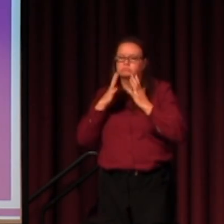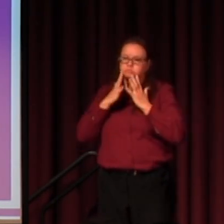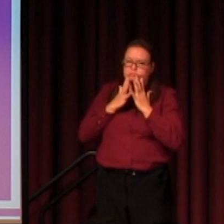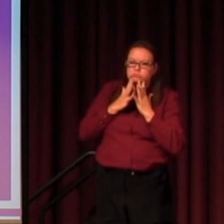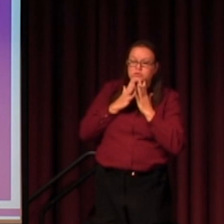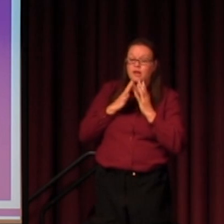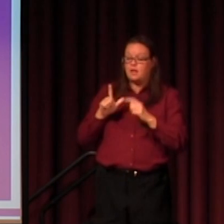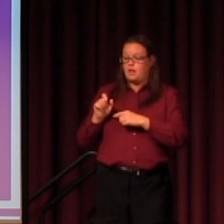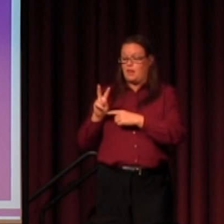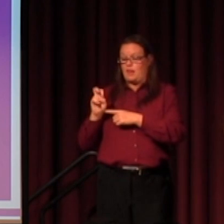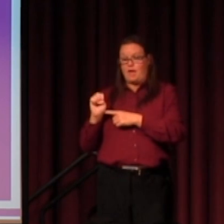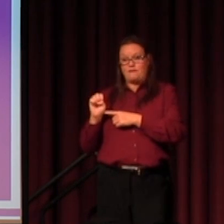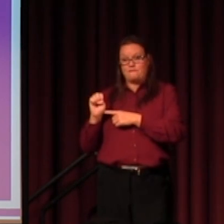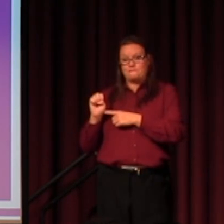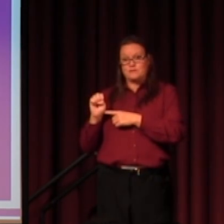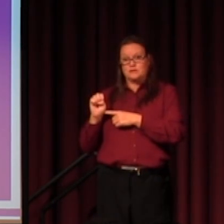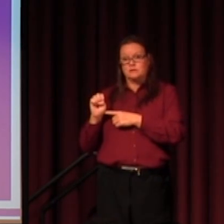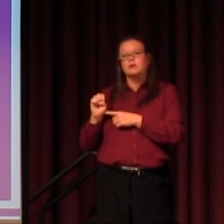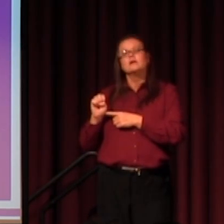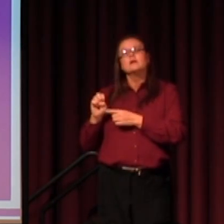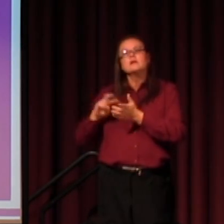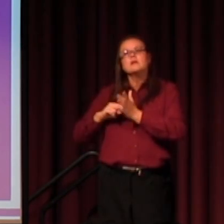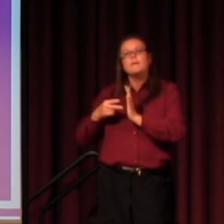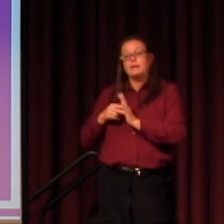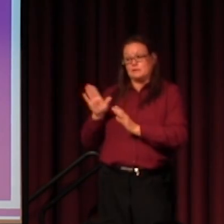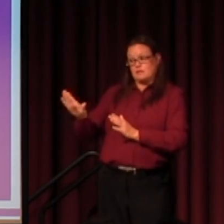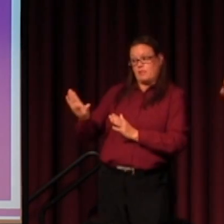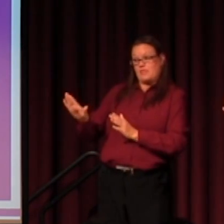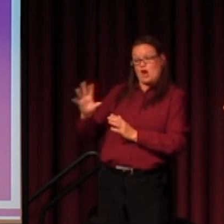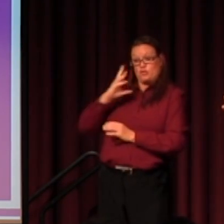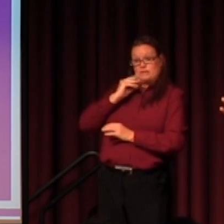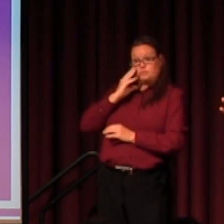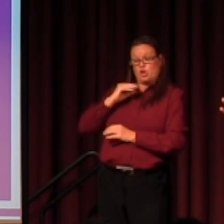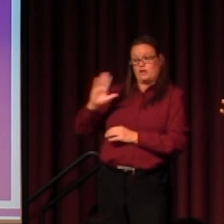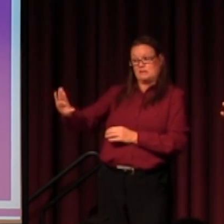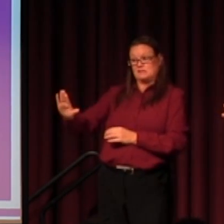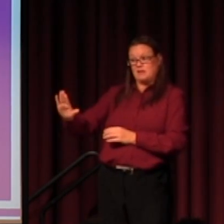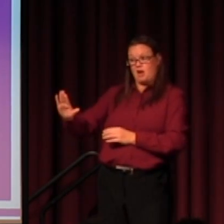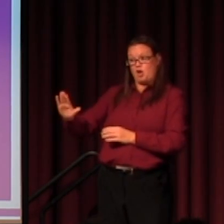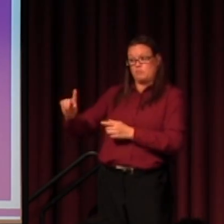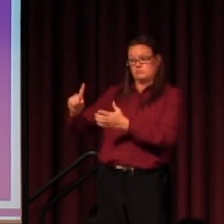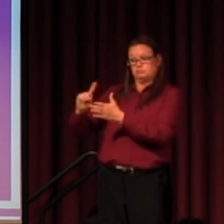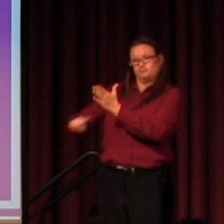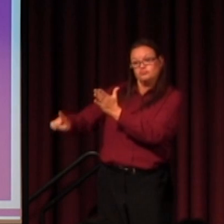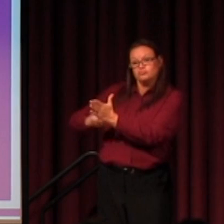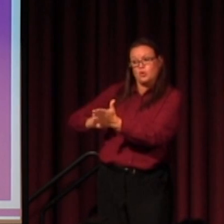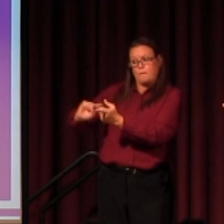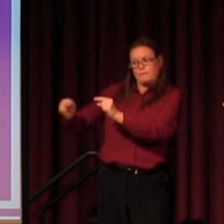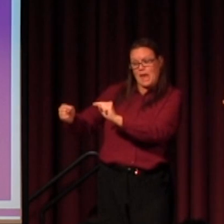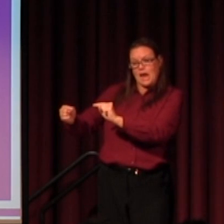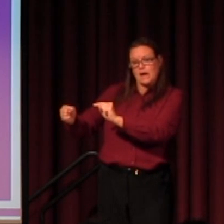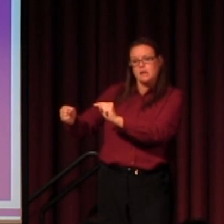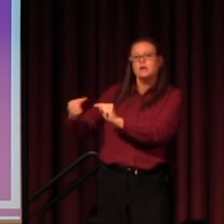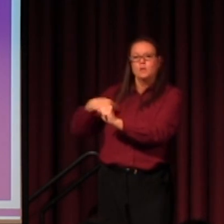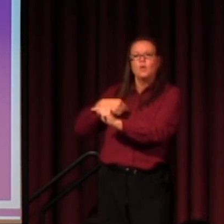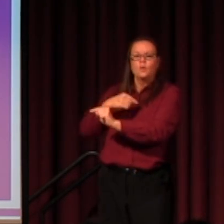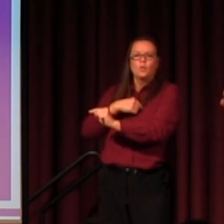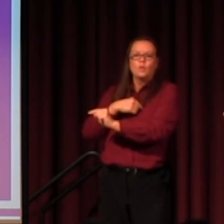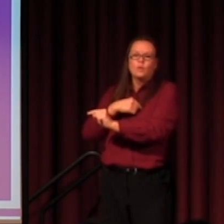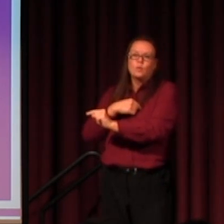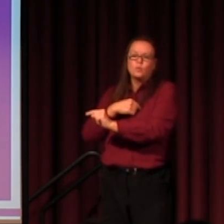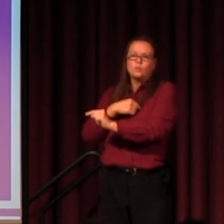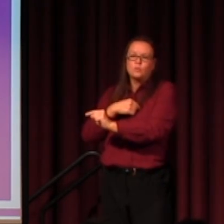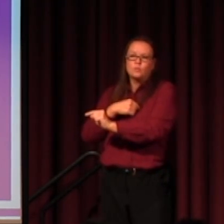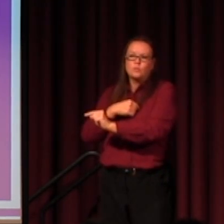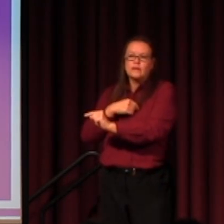Love says we don't ignore their pain. We may not agree with the reason that they're in pain. We may think that the reason that they're in pain is completely made